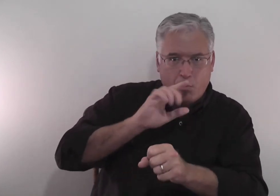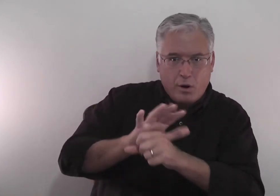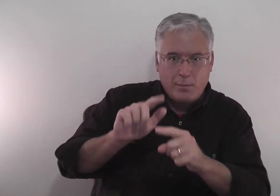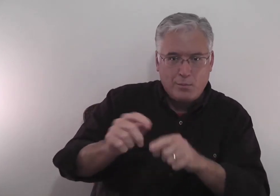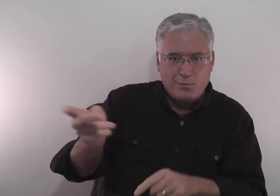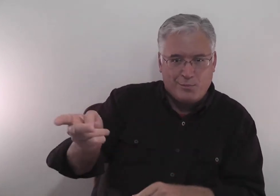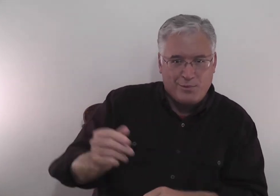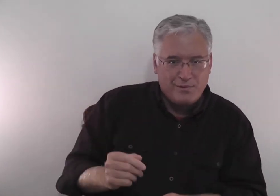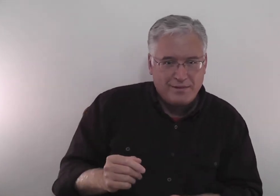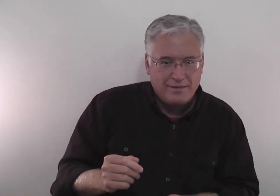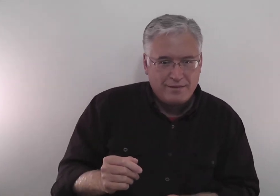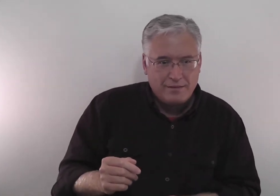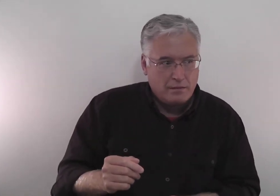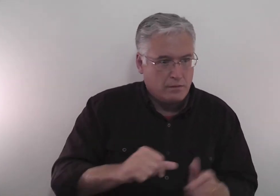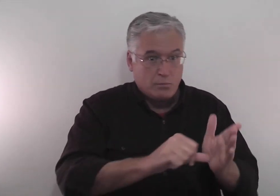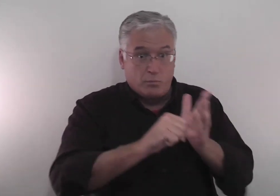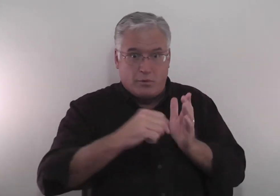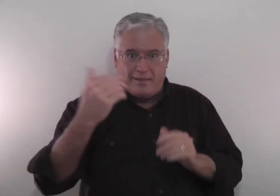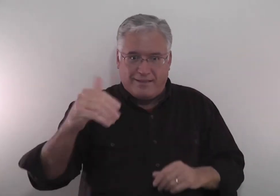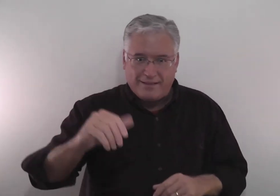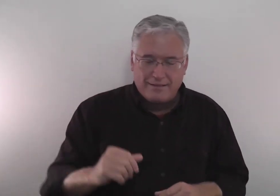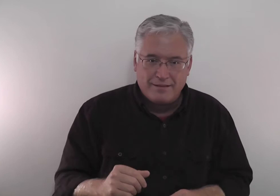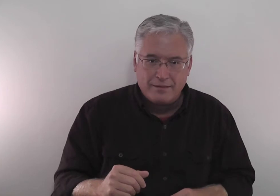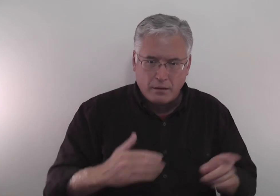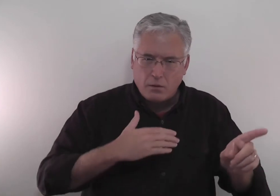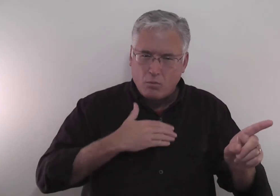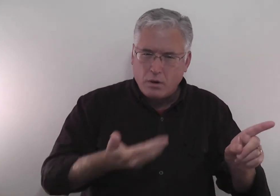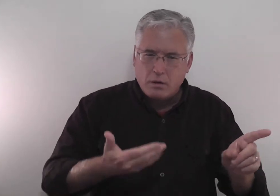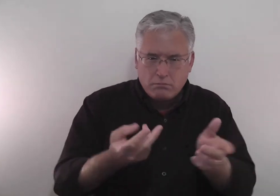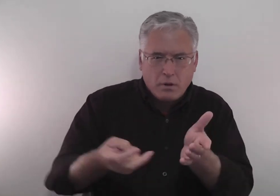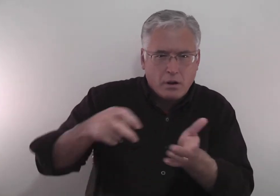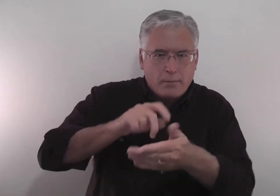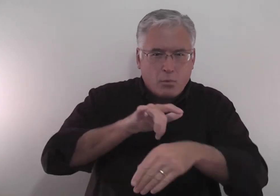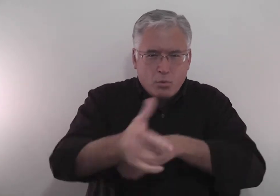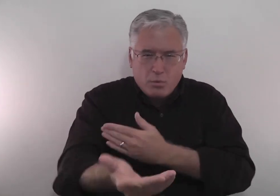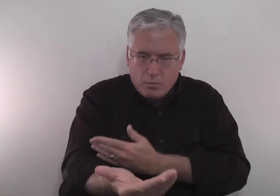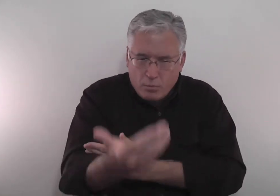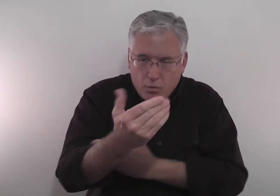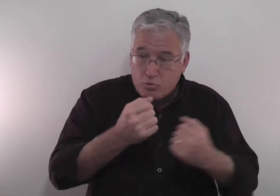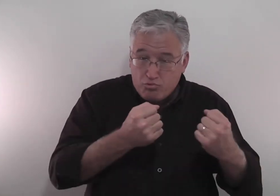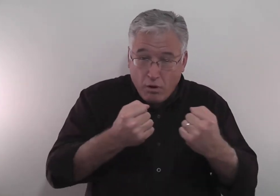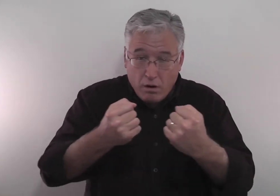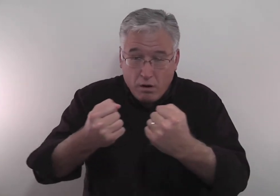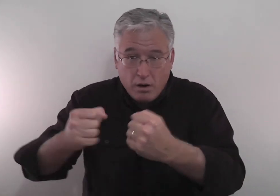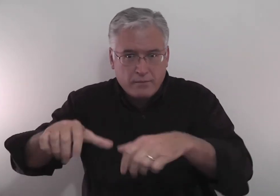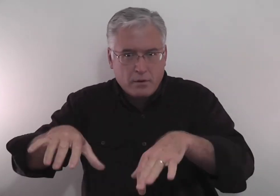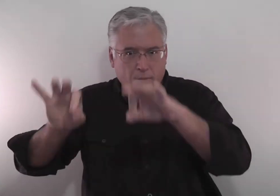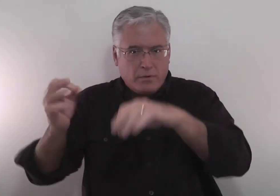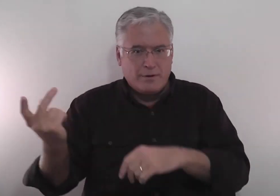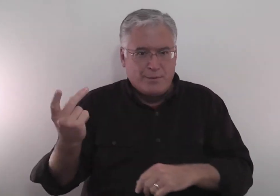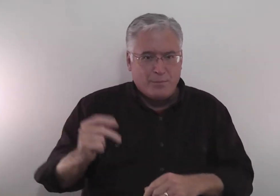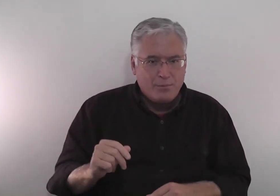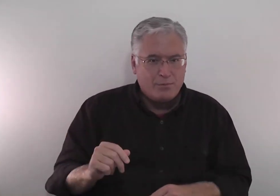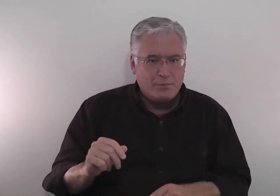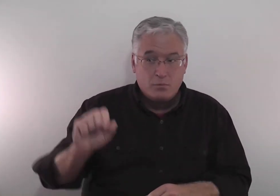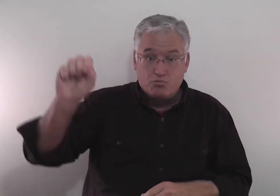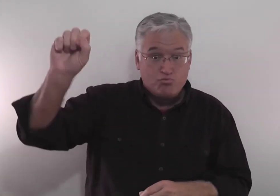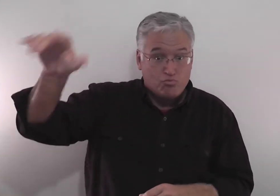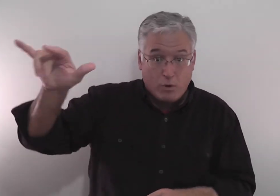"Well, yes, I keep my promises." And I was really impressed by that he was willing to get up at that time of the morning, drive and pick us up